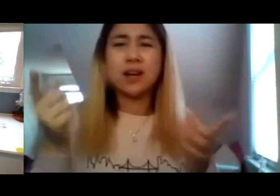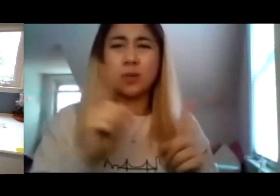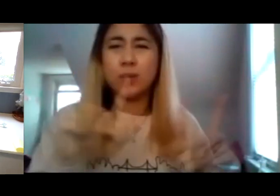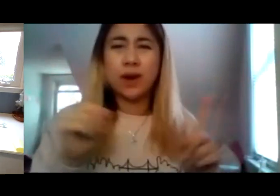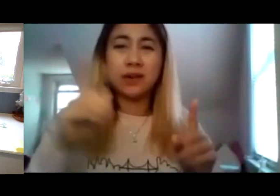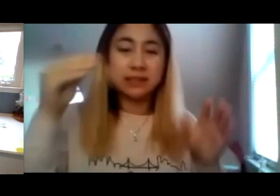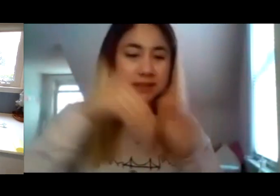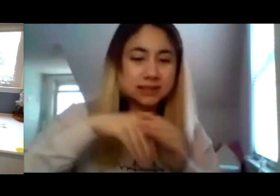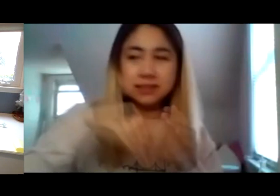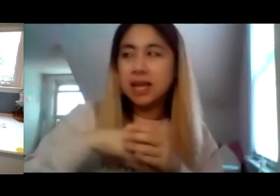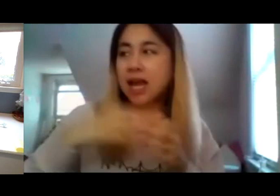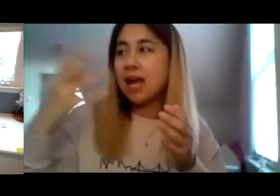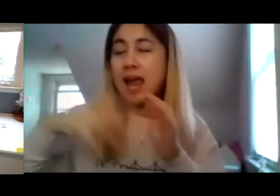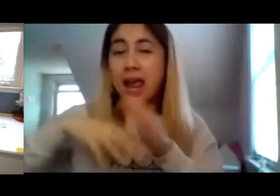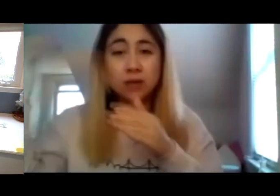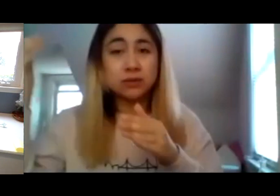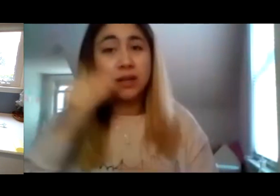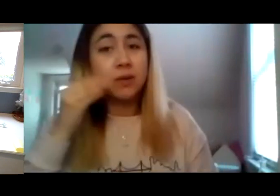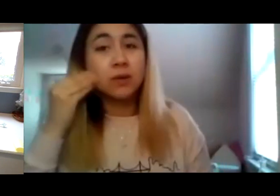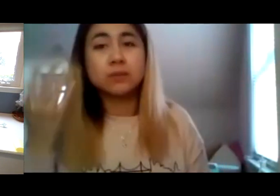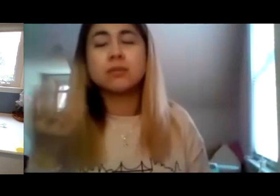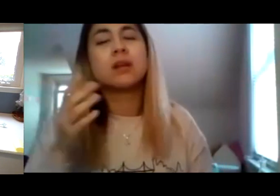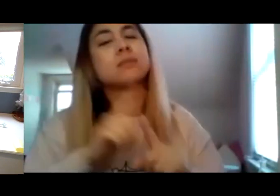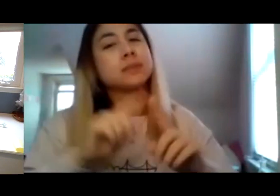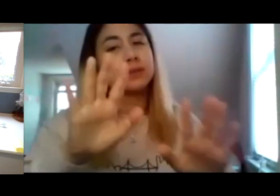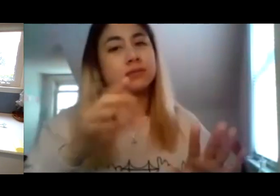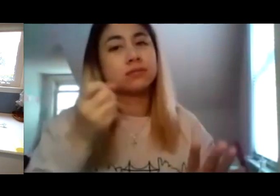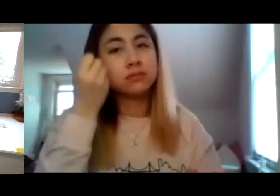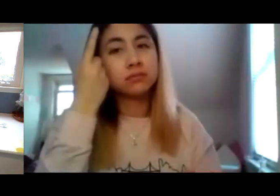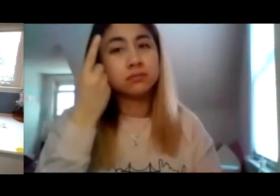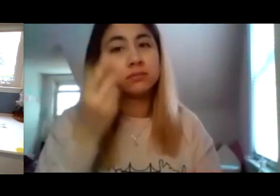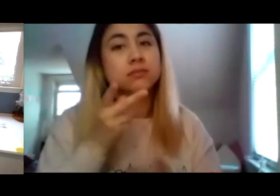just careful, right? Make sure you're careful.